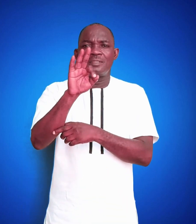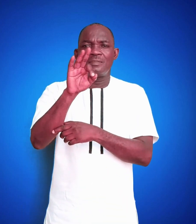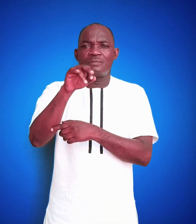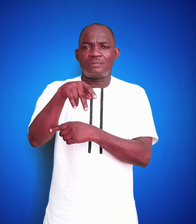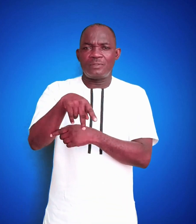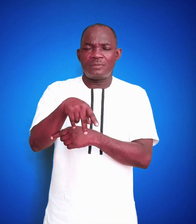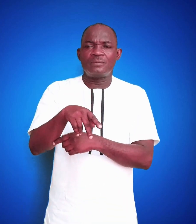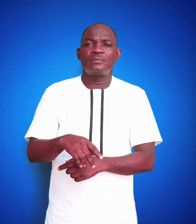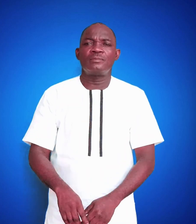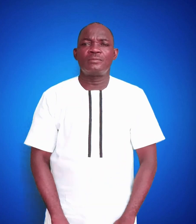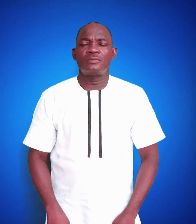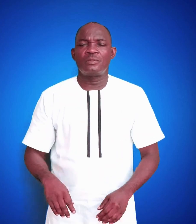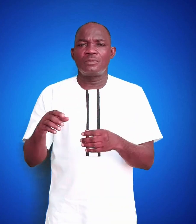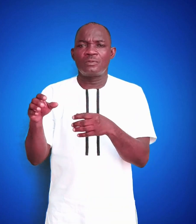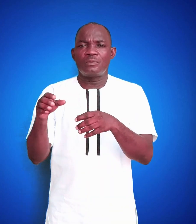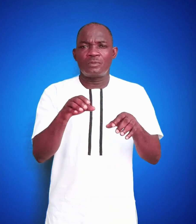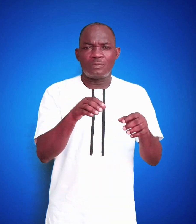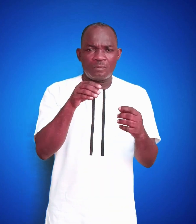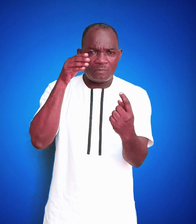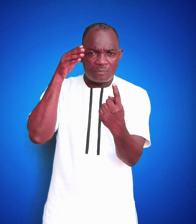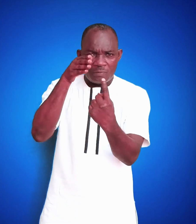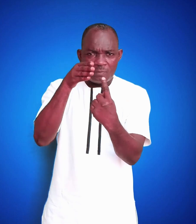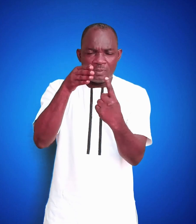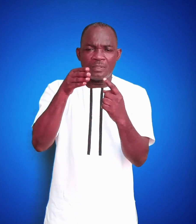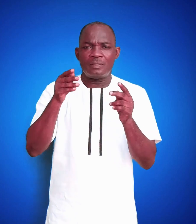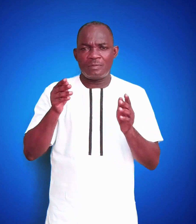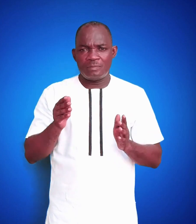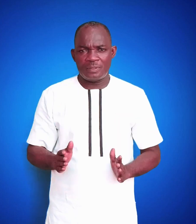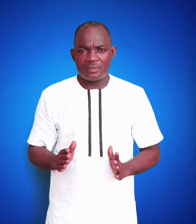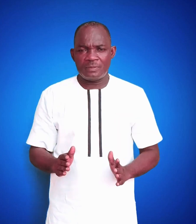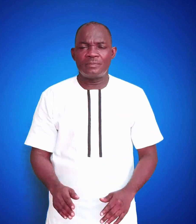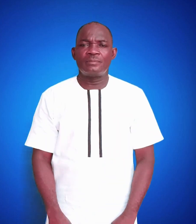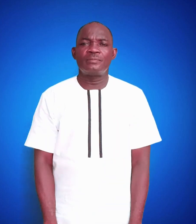CFP, Community Focal Person;